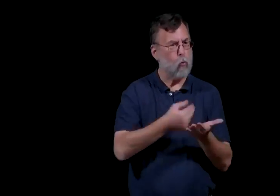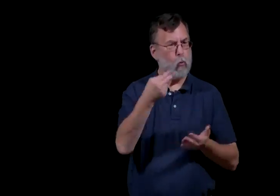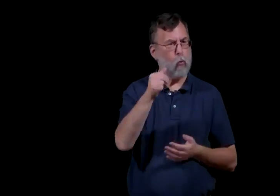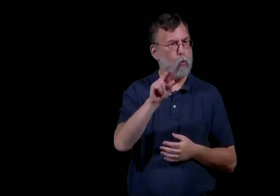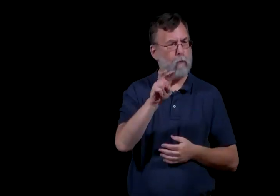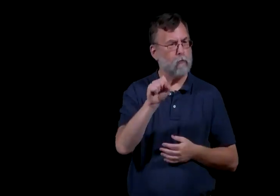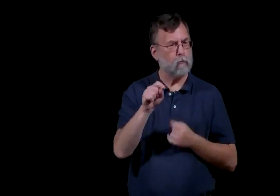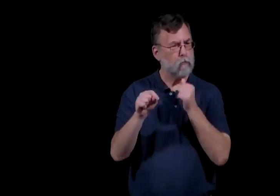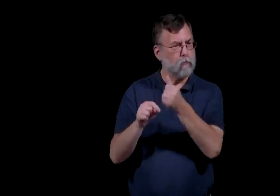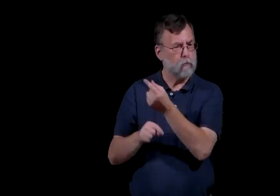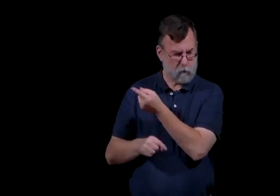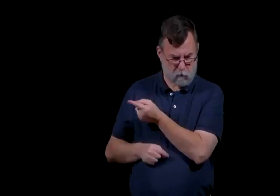They don't harvest.